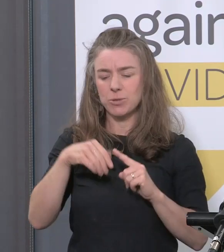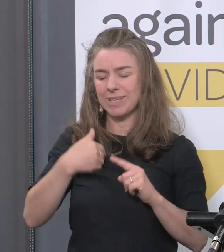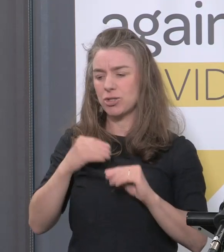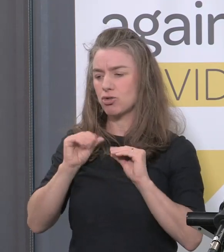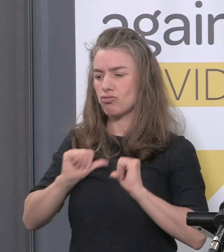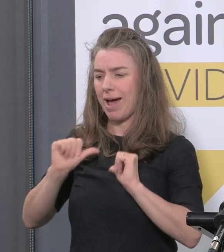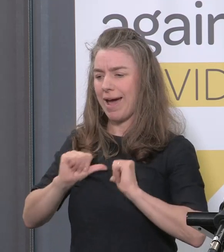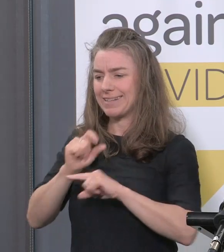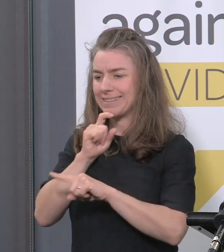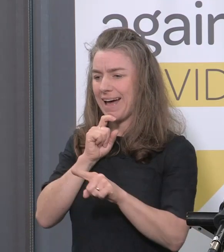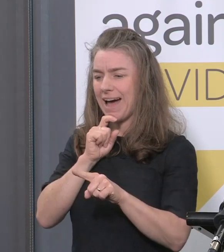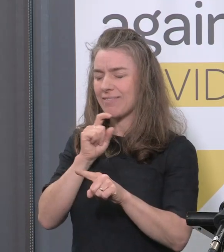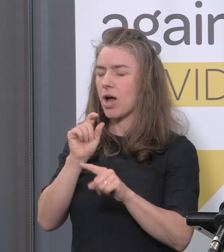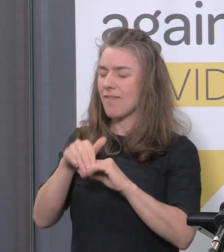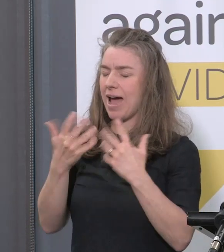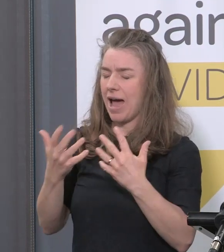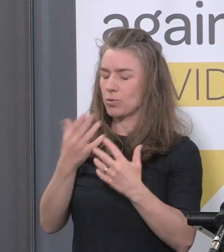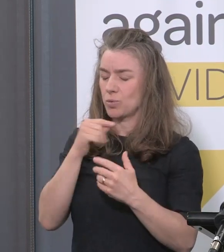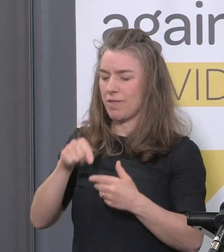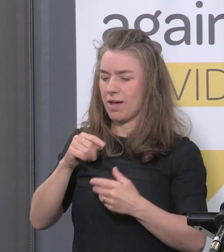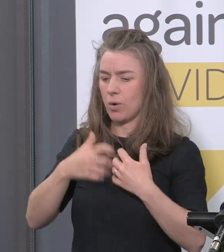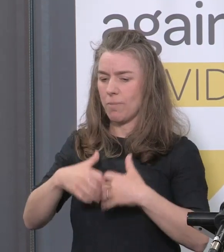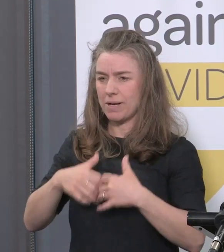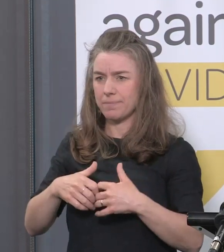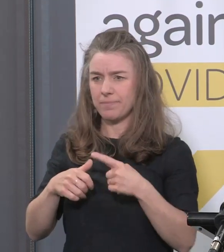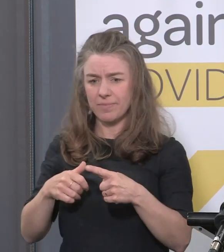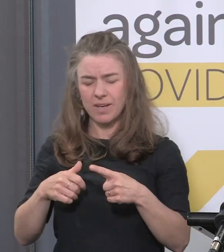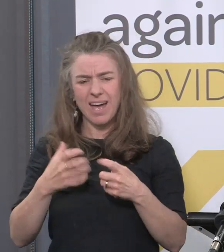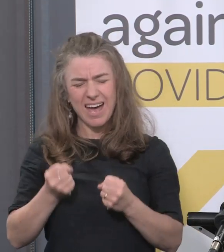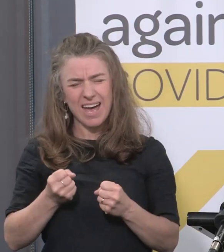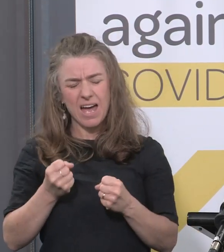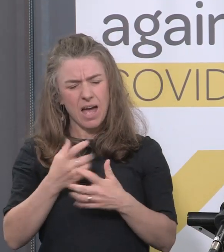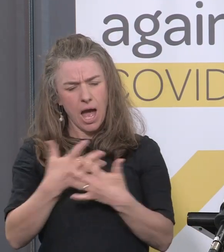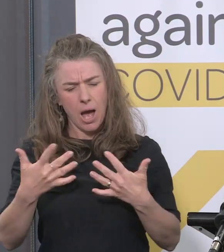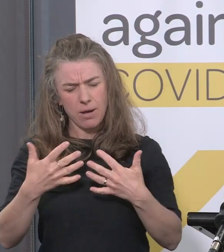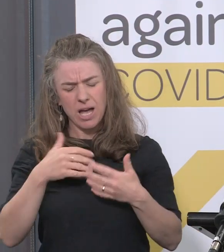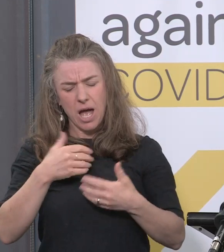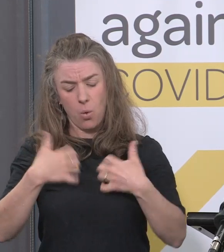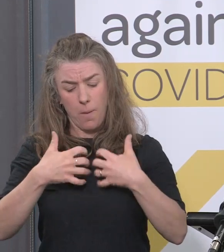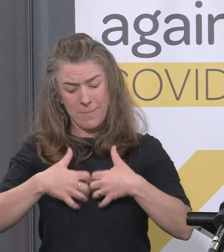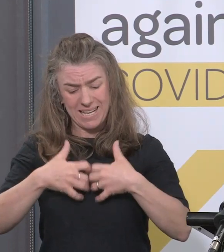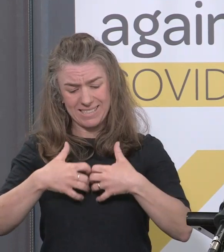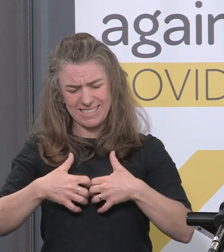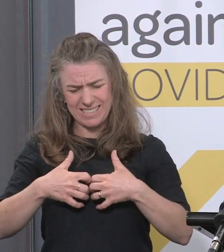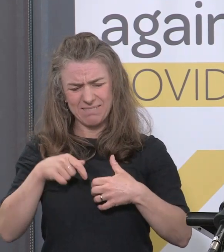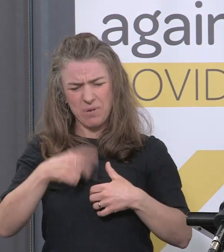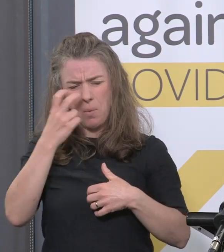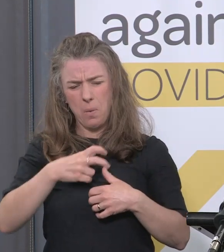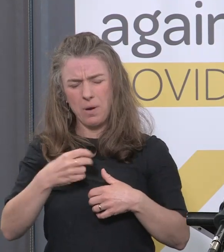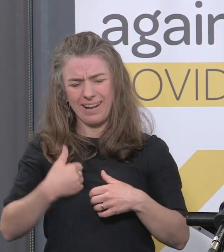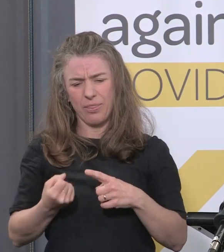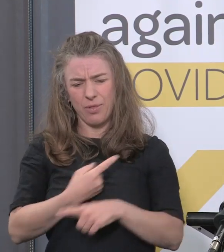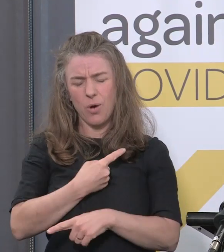being ventilated 24/7. How much PPE has perished? There are 2 or 3 DHBs, I understand, where their stocks of